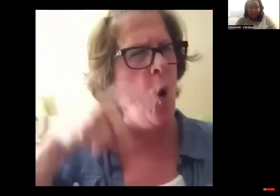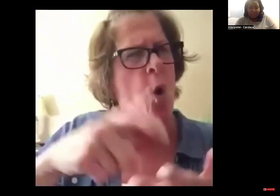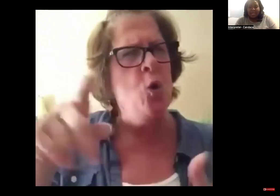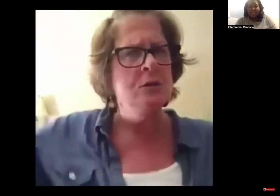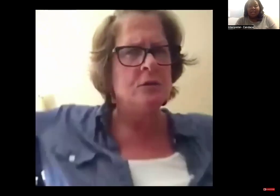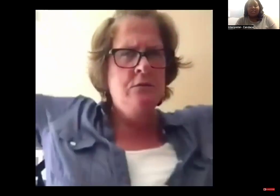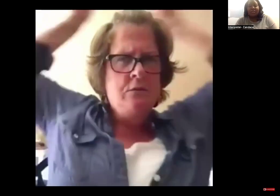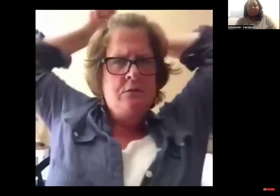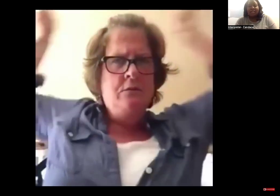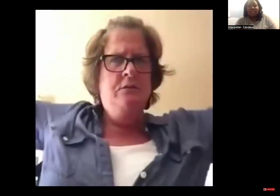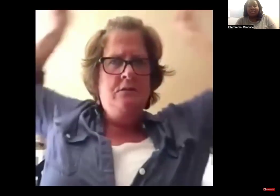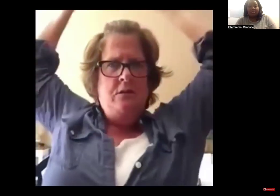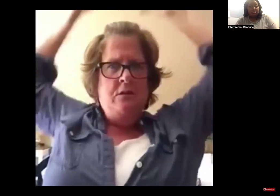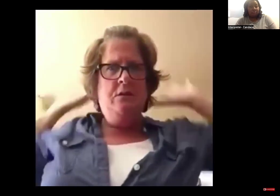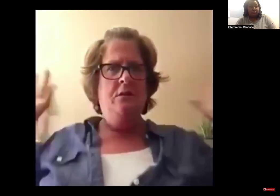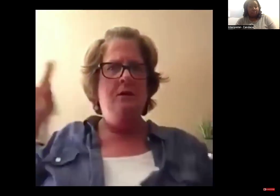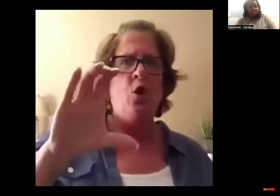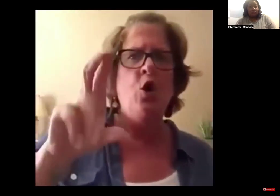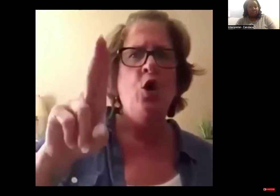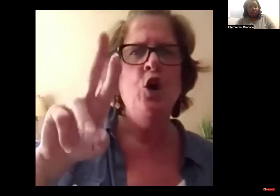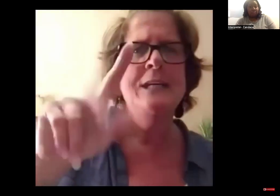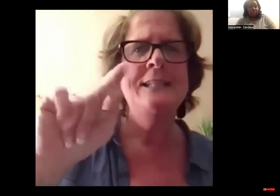home. Meaning I noticed that